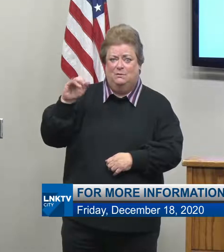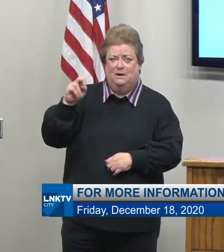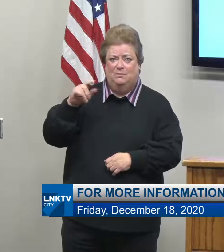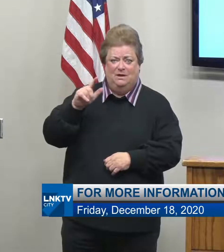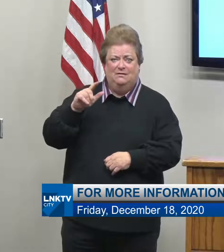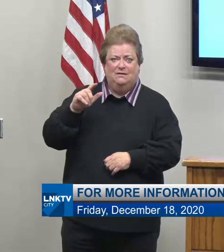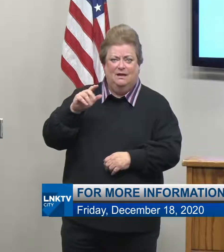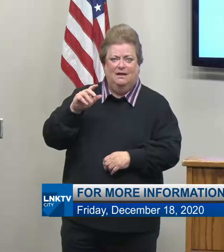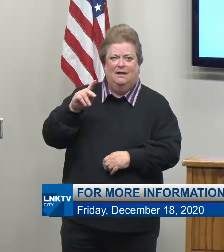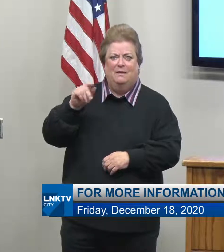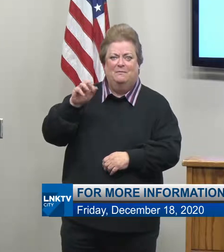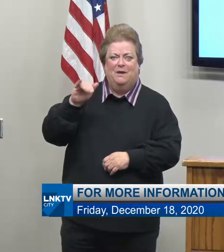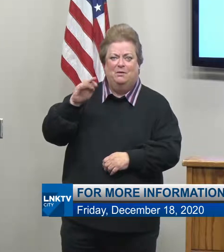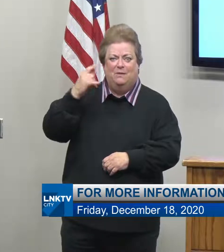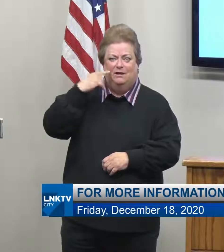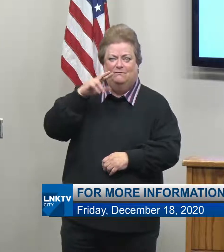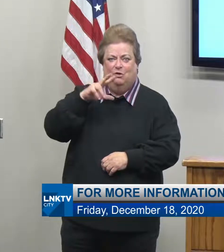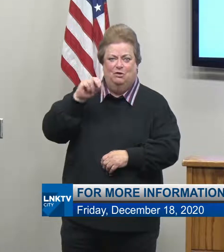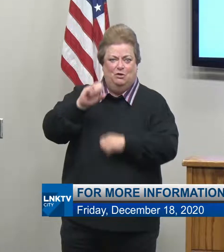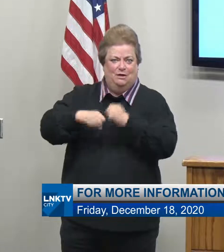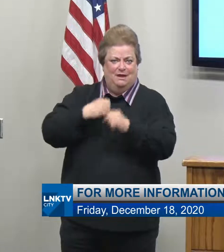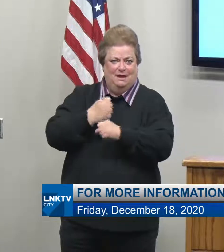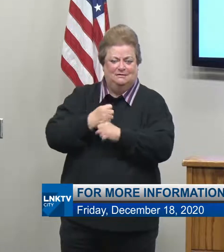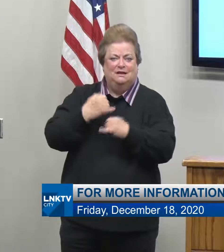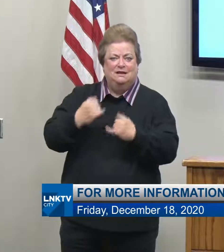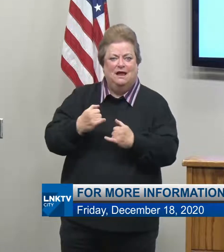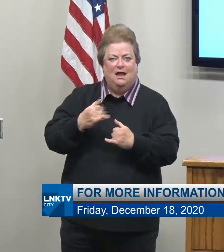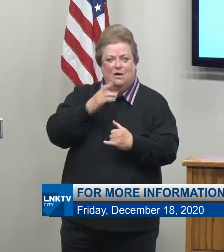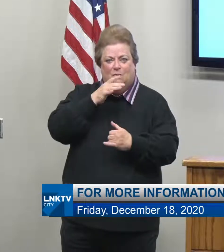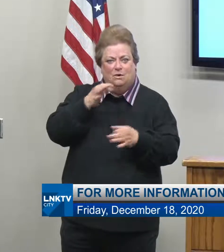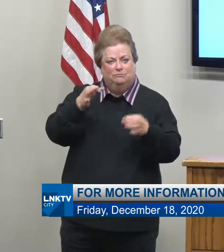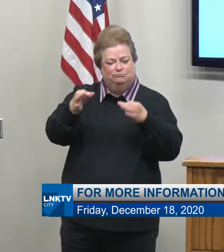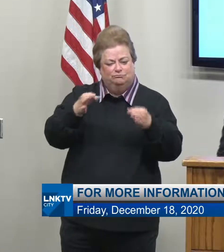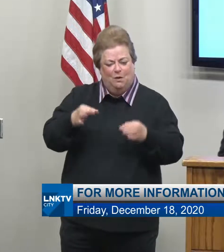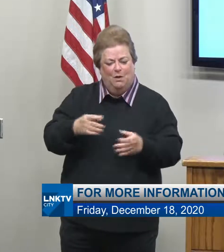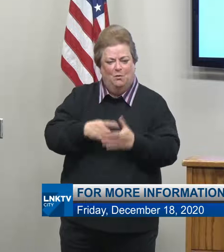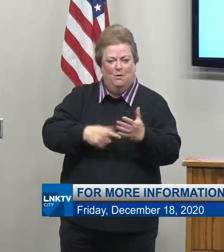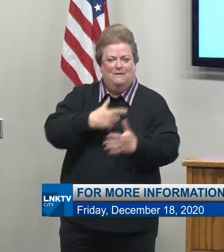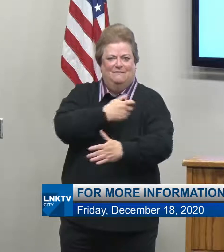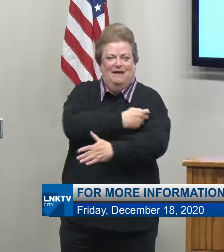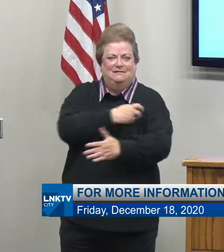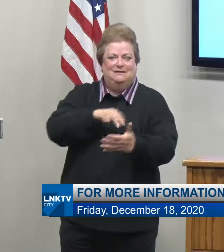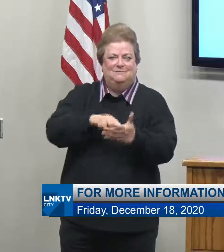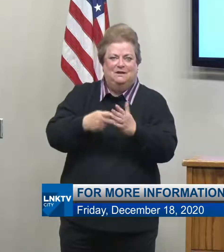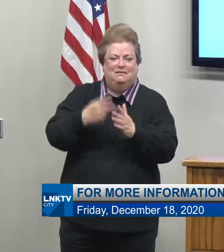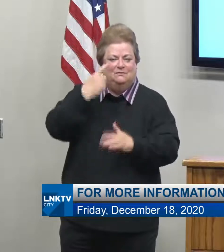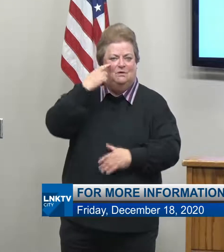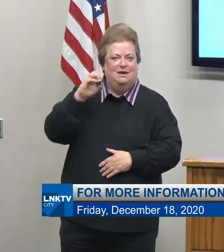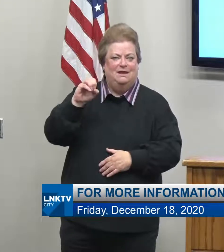years. He joins us now to tell us what that vaccine means for our EMTs. Welcome, Scott.